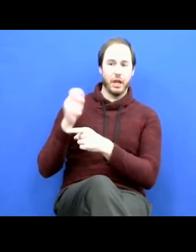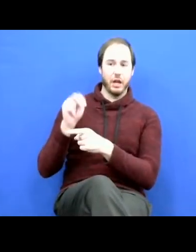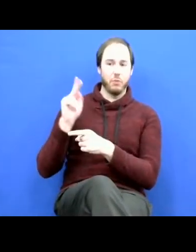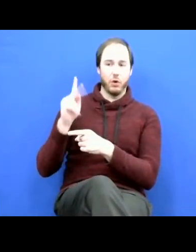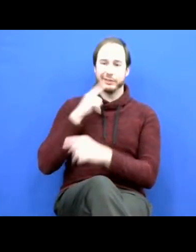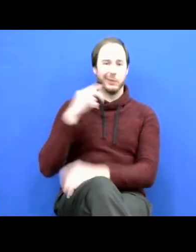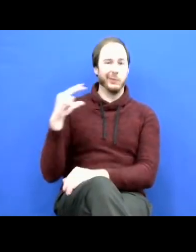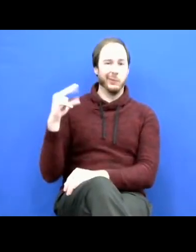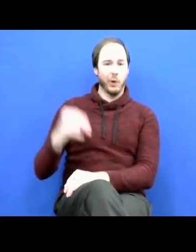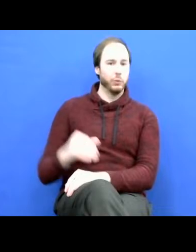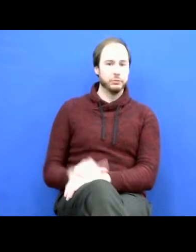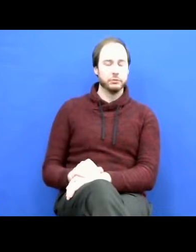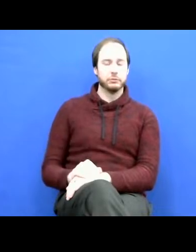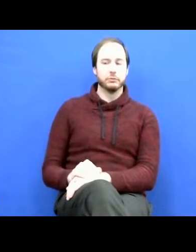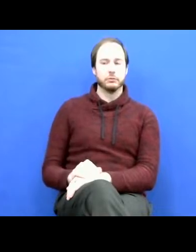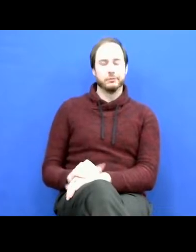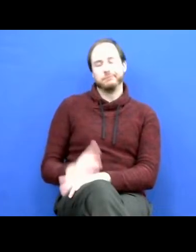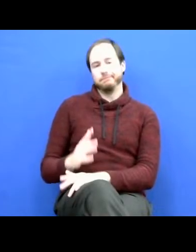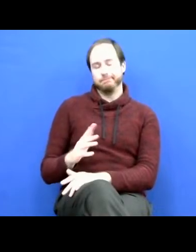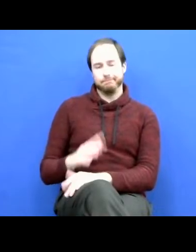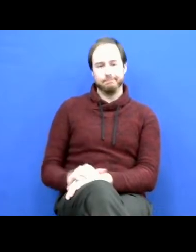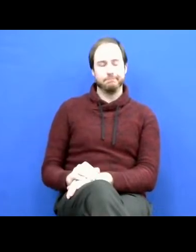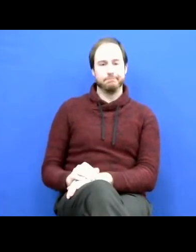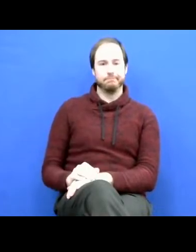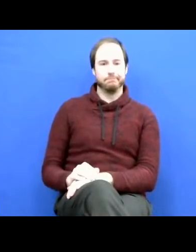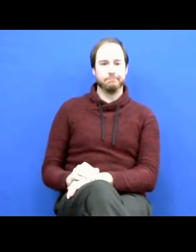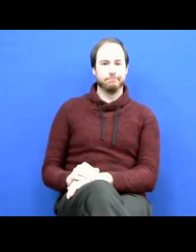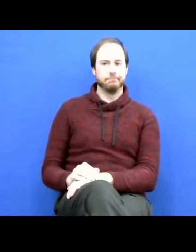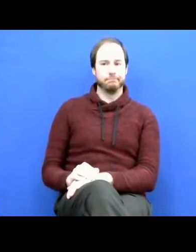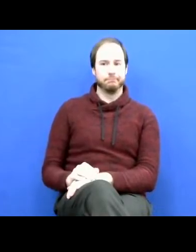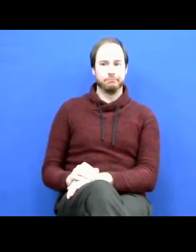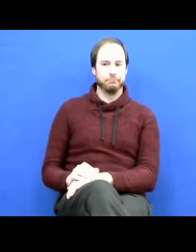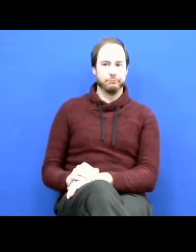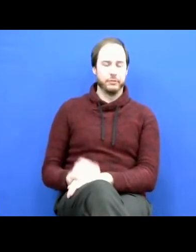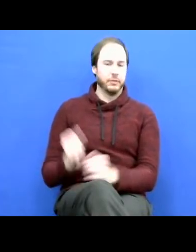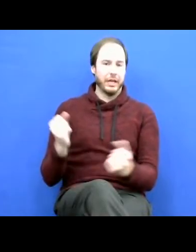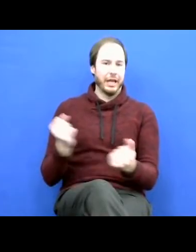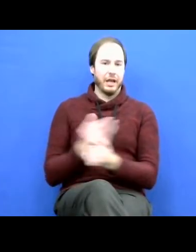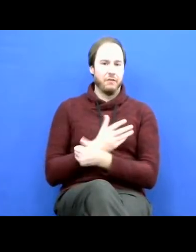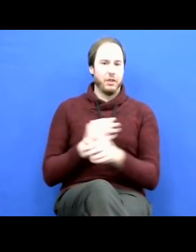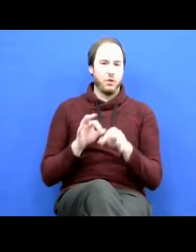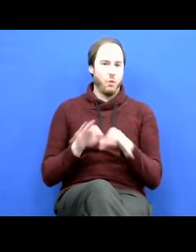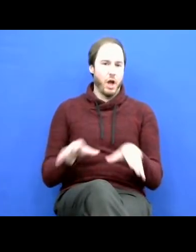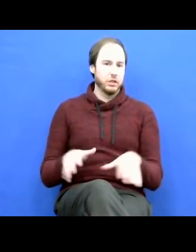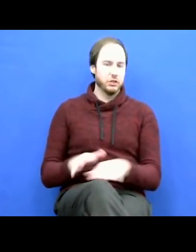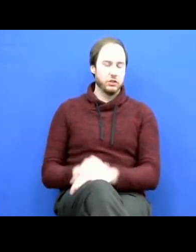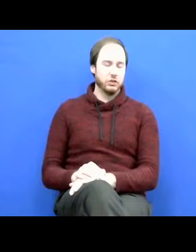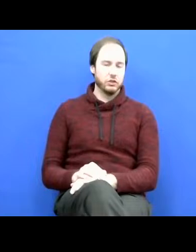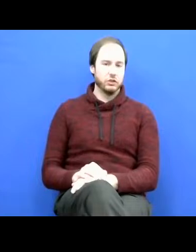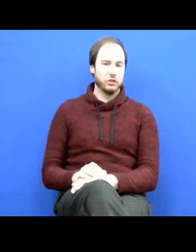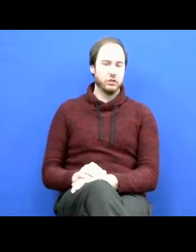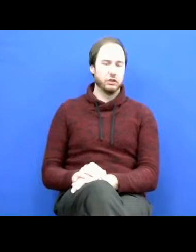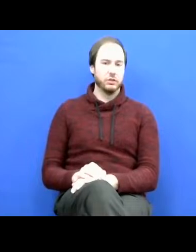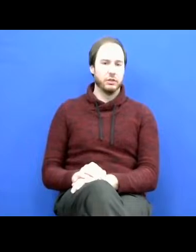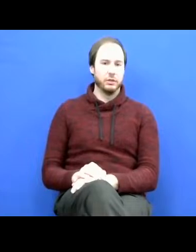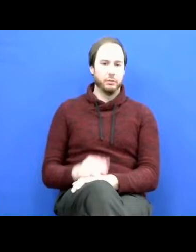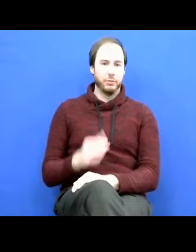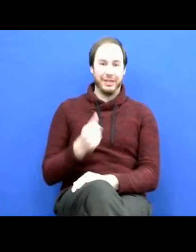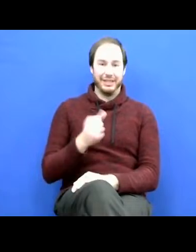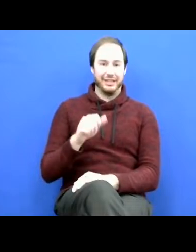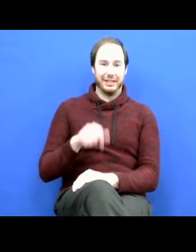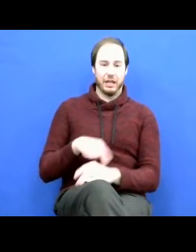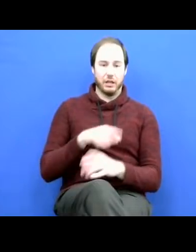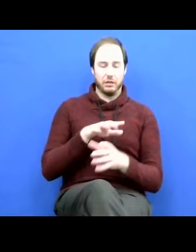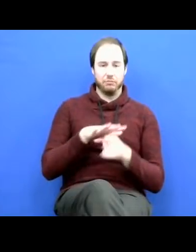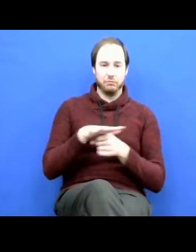says no, then this is a no-go, because again, anytime there is stuff like this